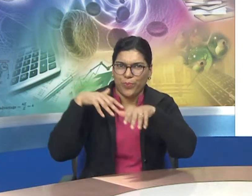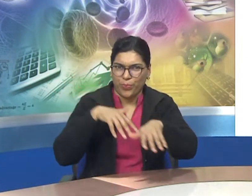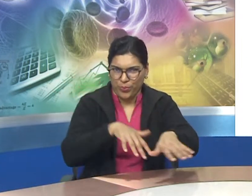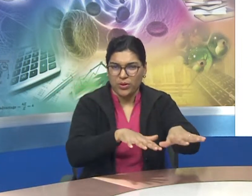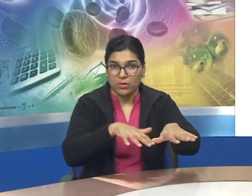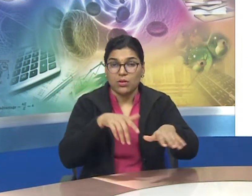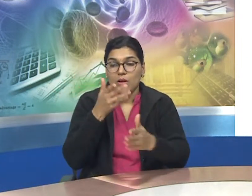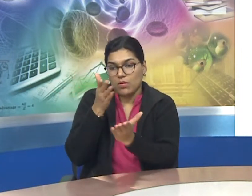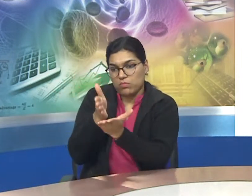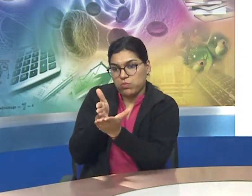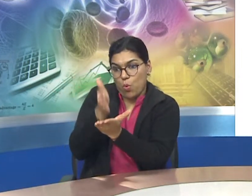Hydro energy.